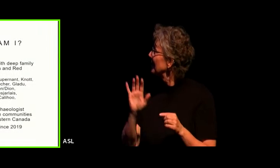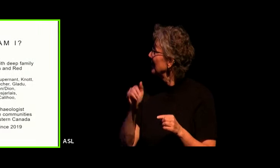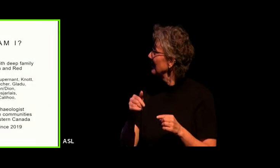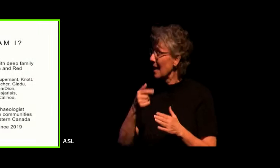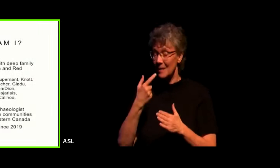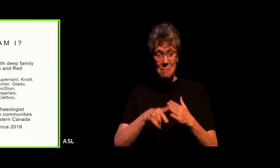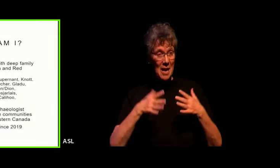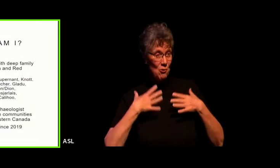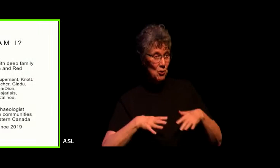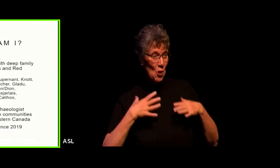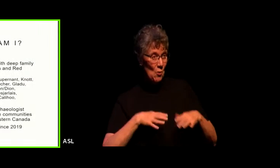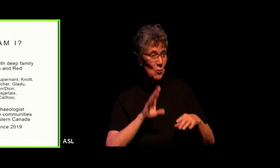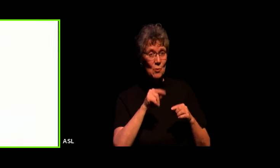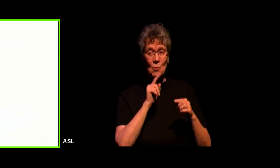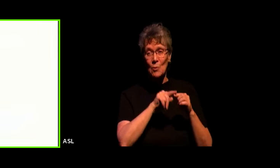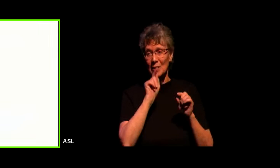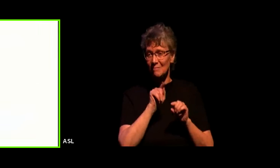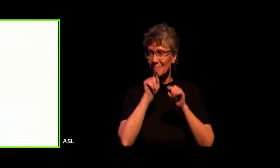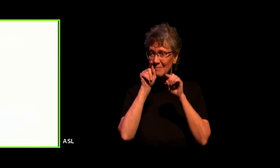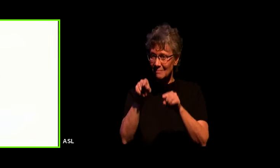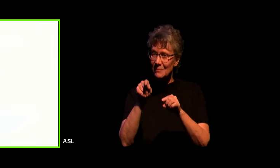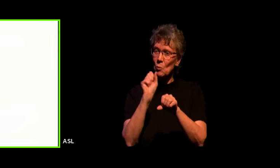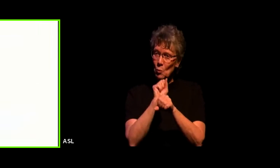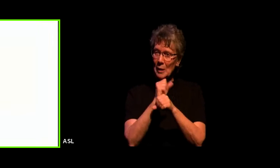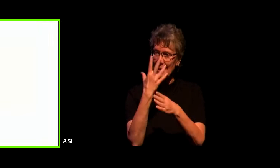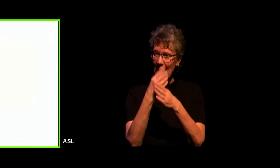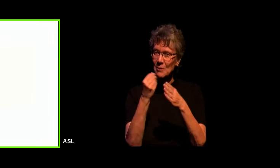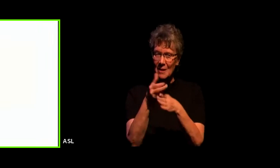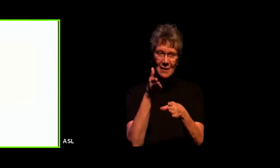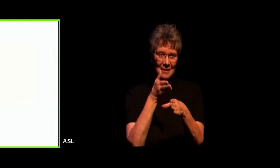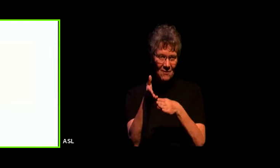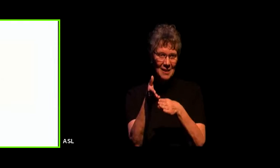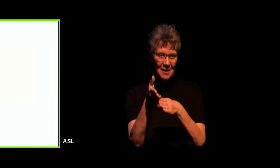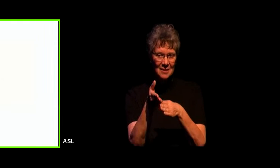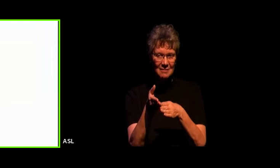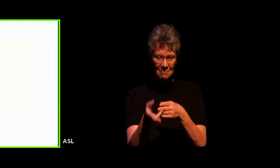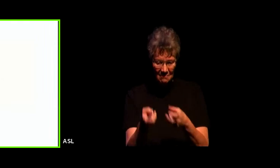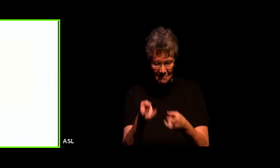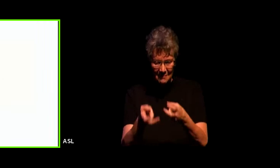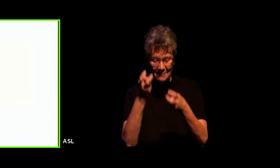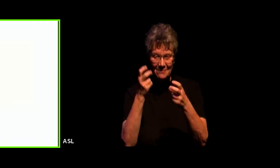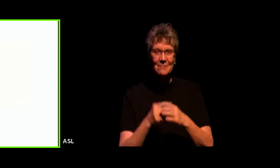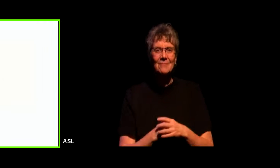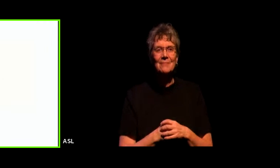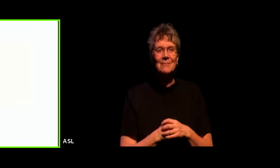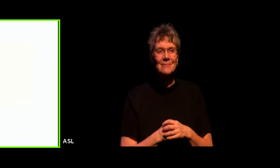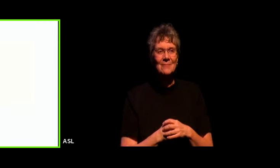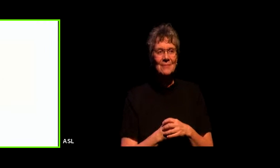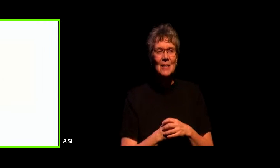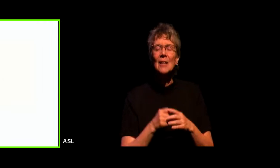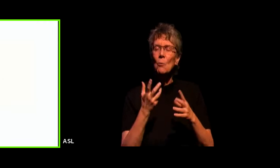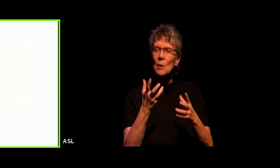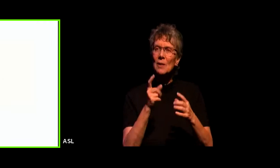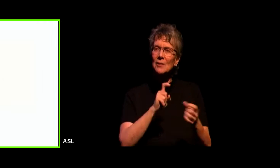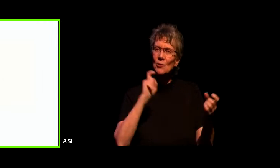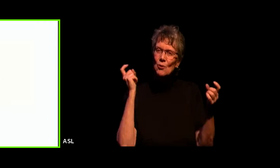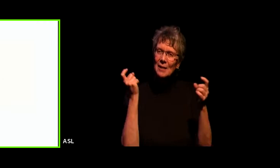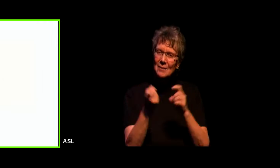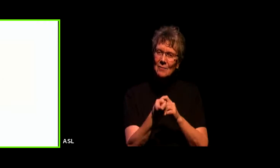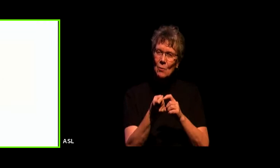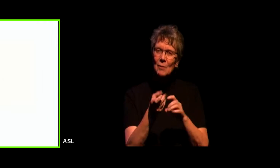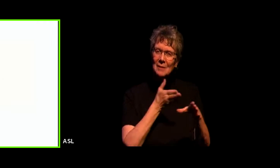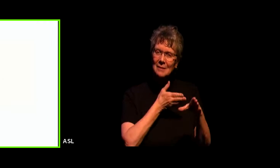the mocks. But what we're really talking about when we're talking about transforming archaeology is we're asking really fundamental